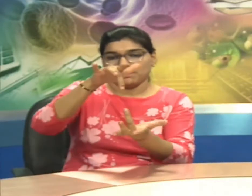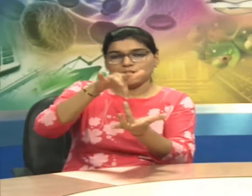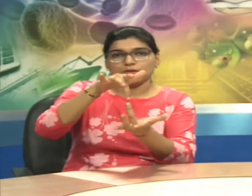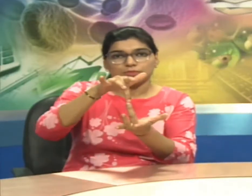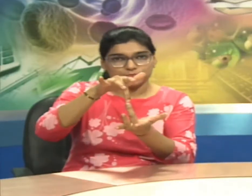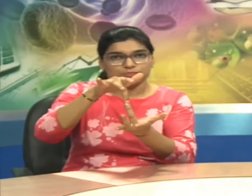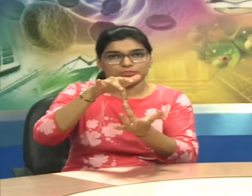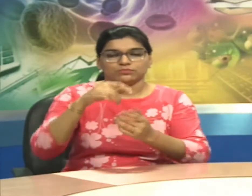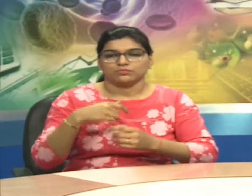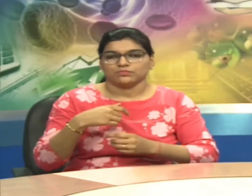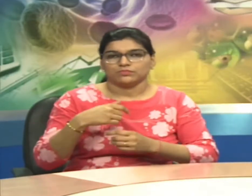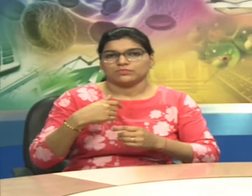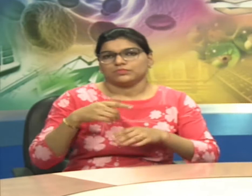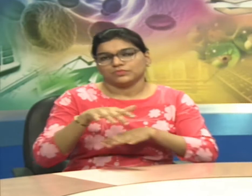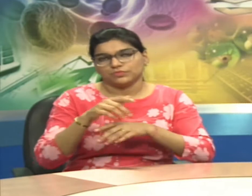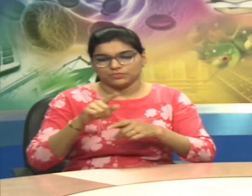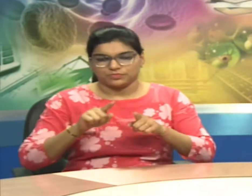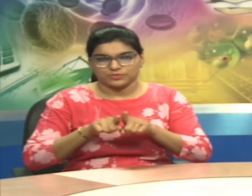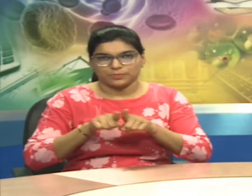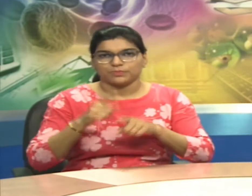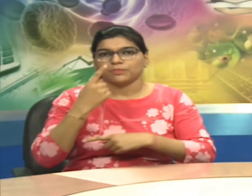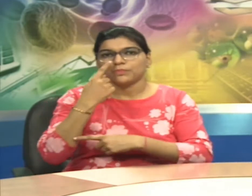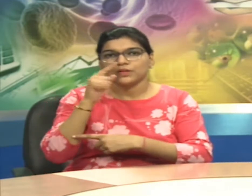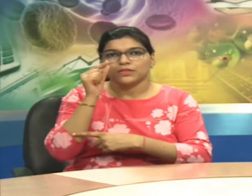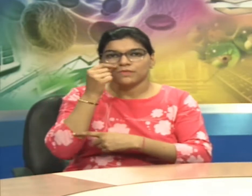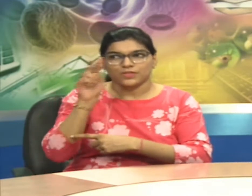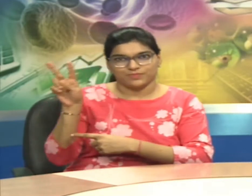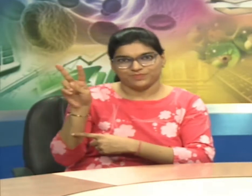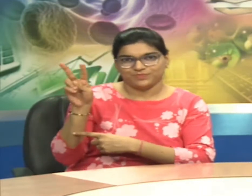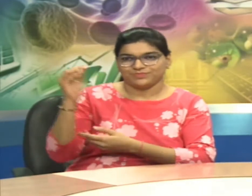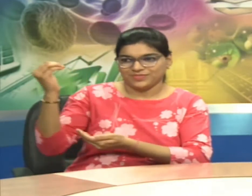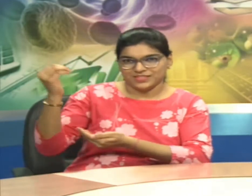Next word is intermediary, which means in between.